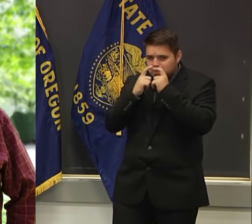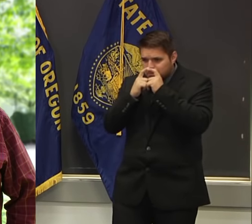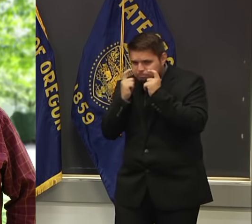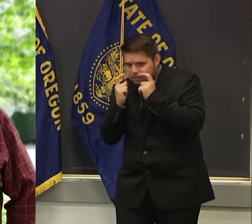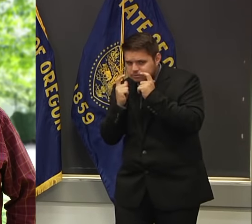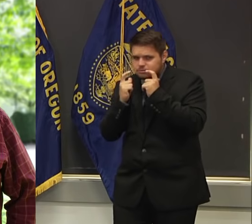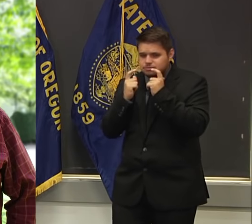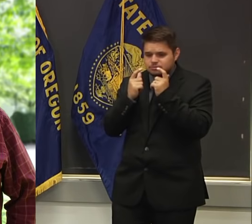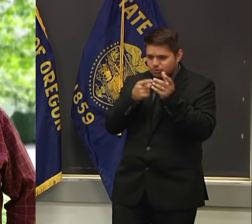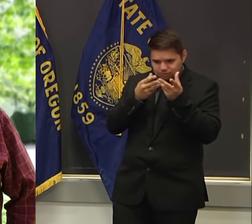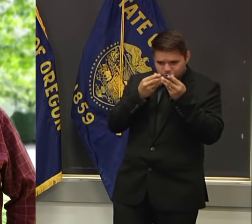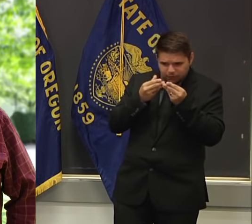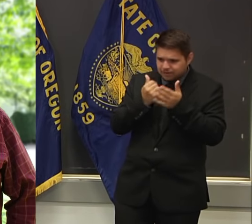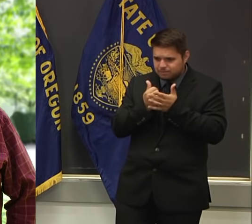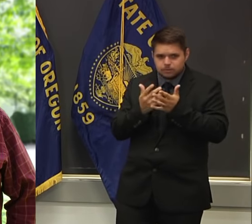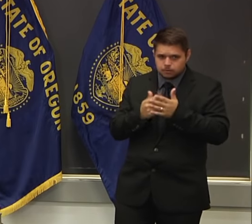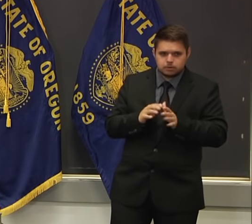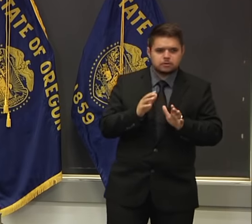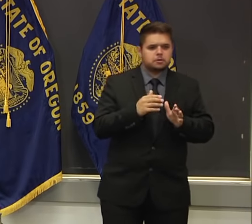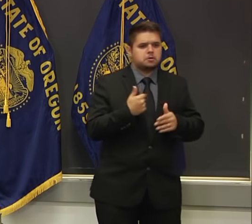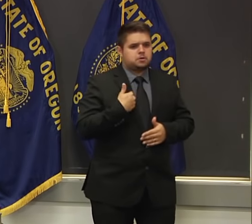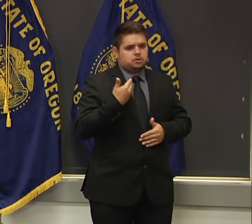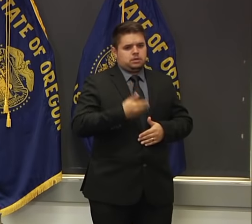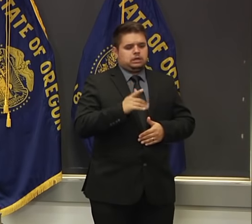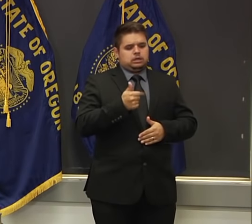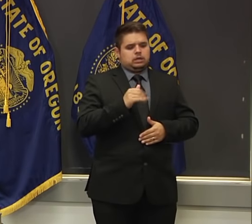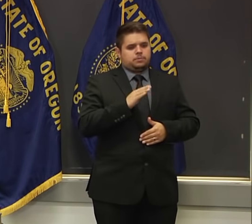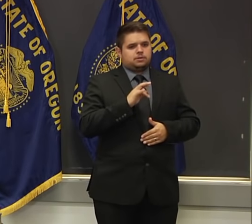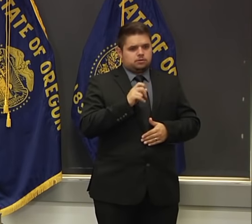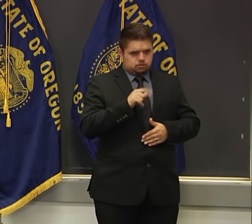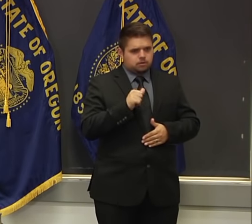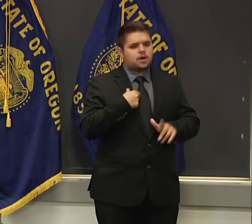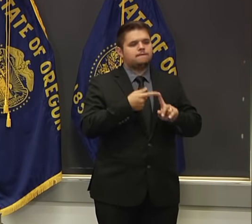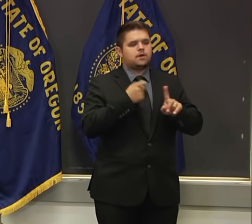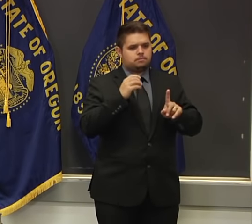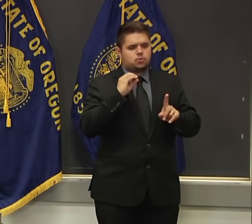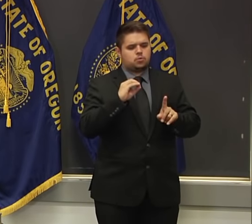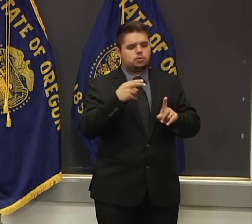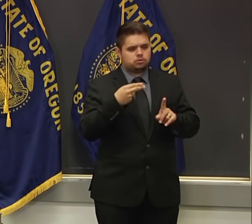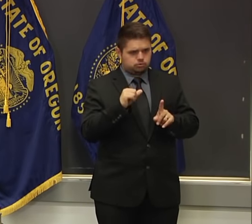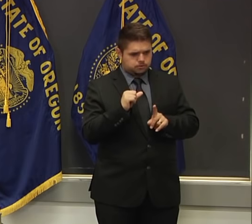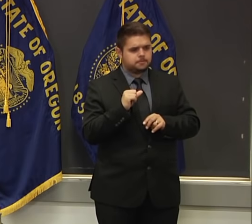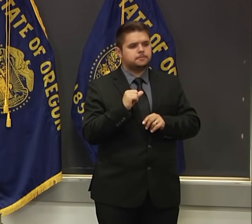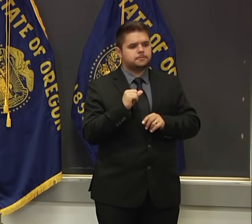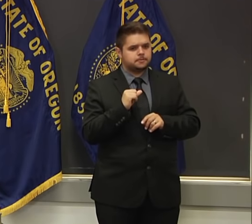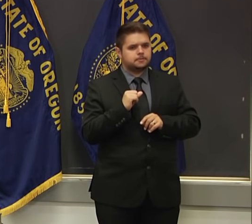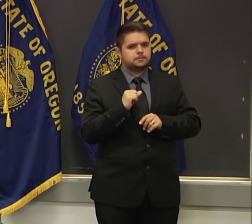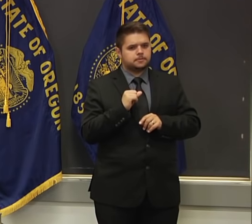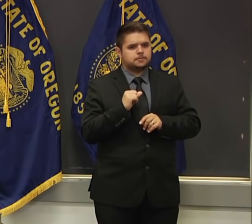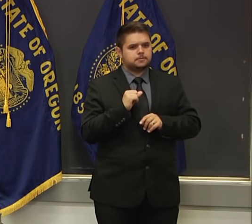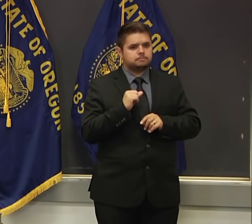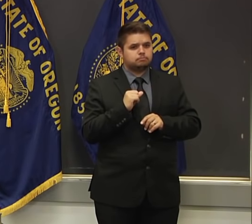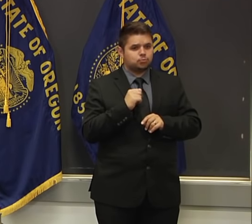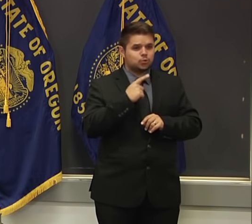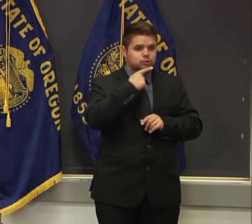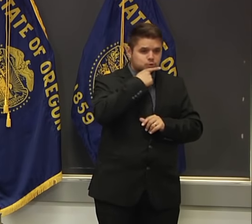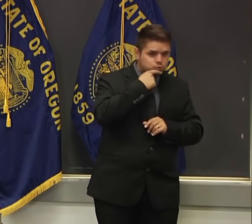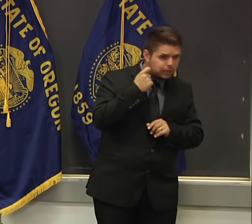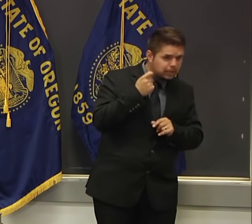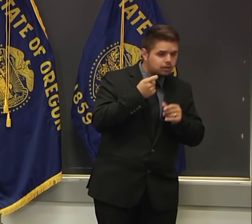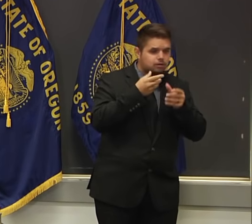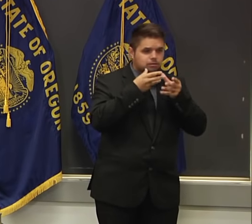Hi, this is Gabriella Goldfarb again with the Oregon Health Authority. So whether damp or dry, cloth face coverings